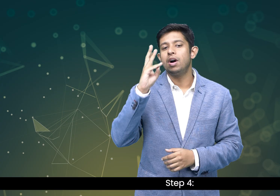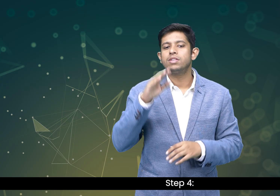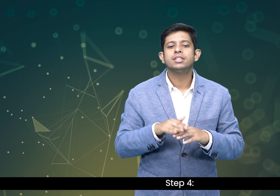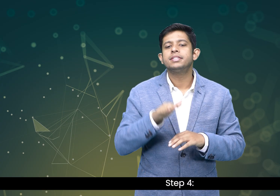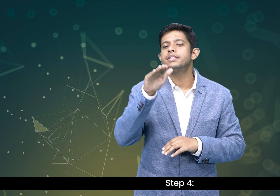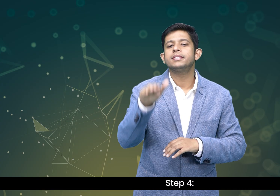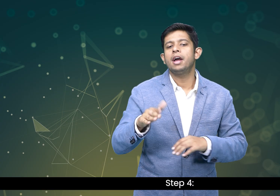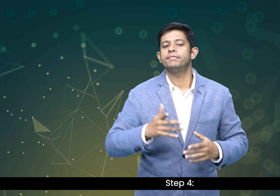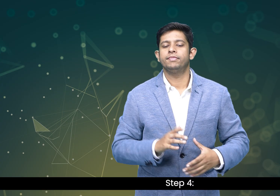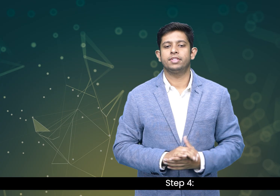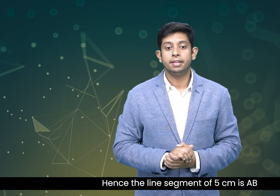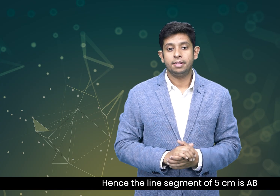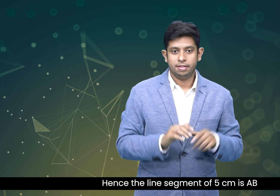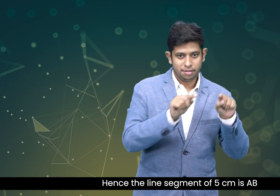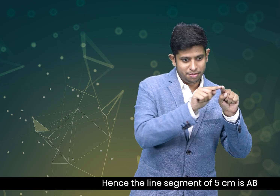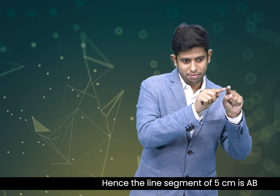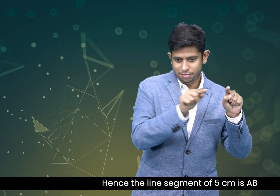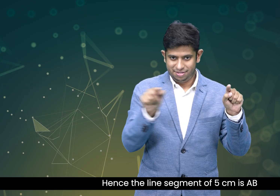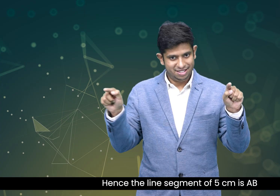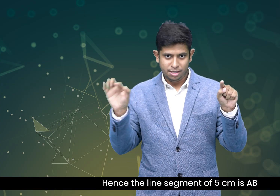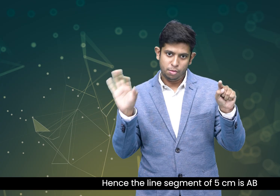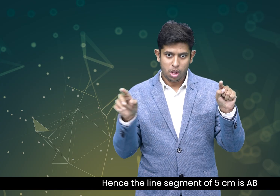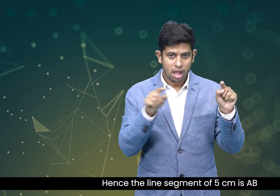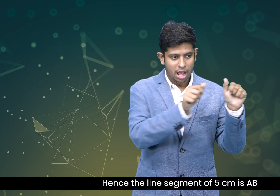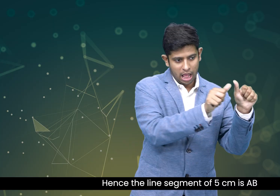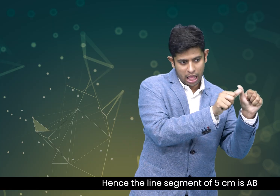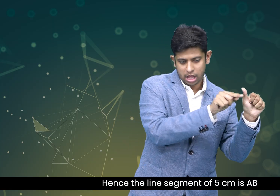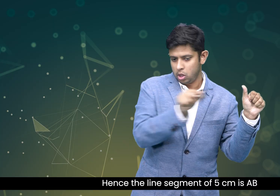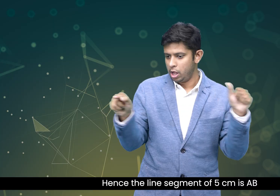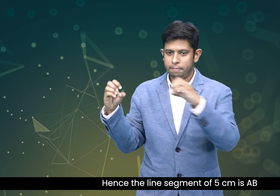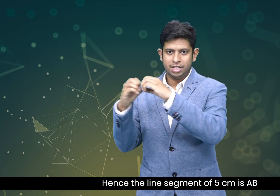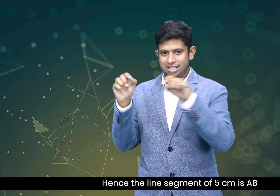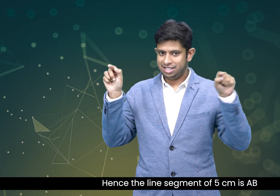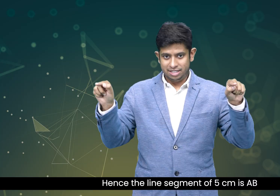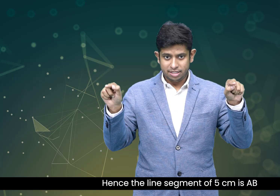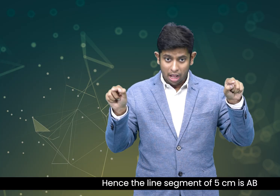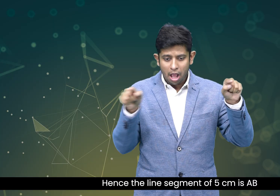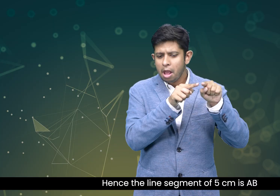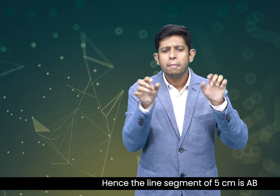Step 4. Hence the line segment of 5 cm is AB.